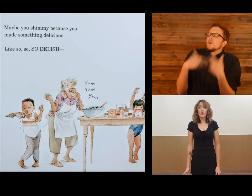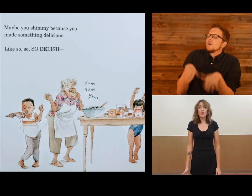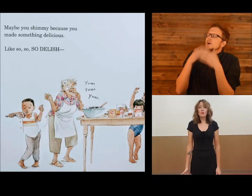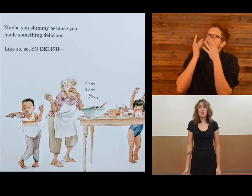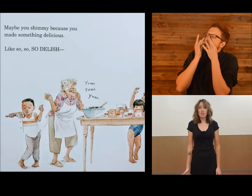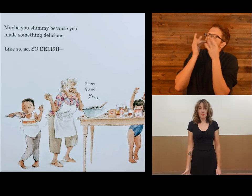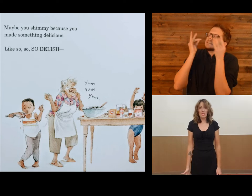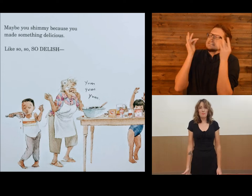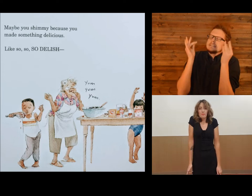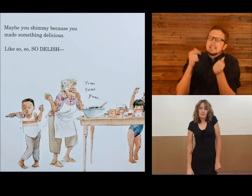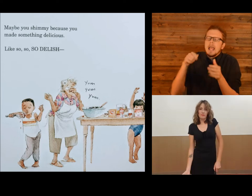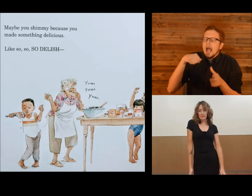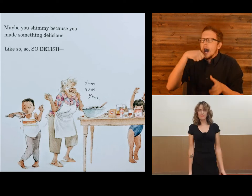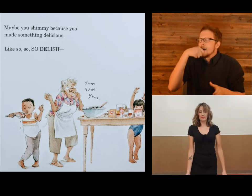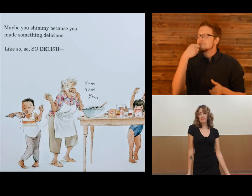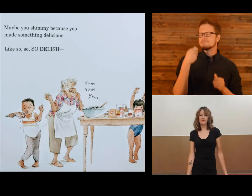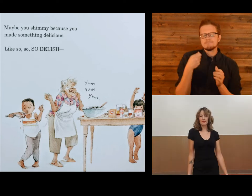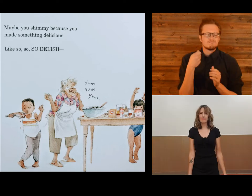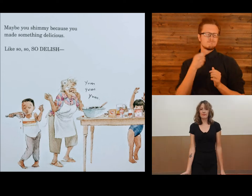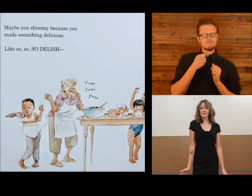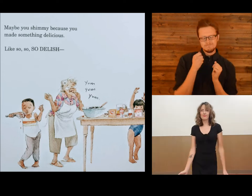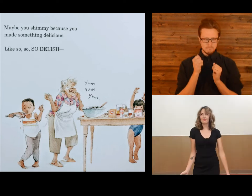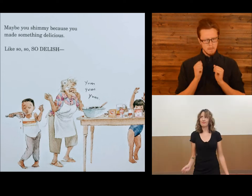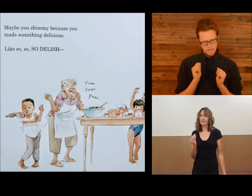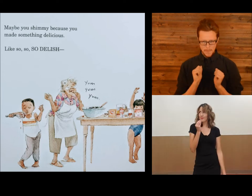the good food shimmy?